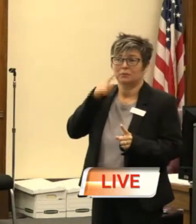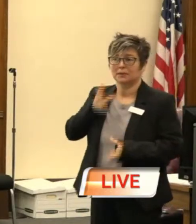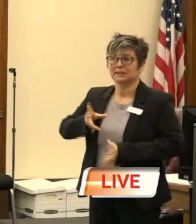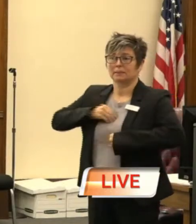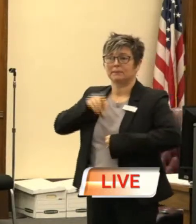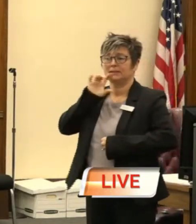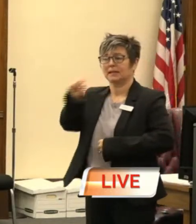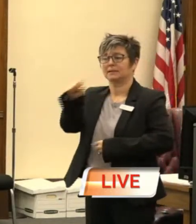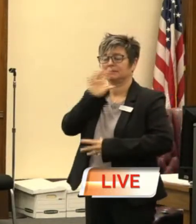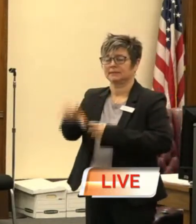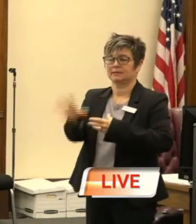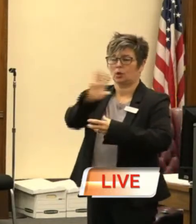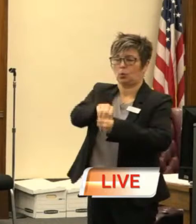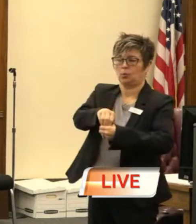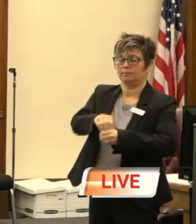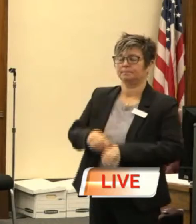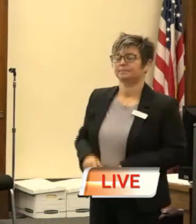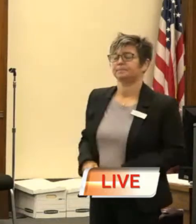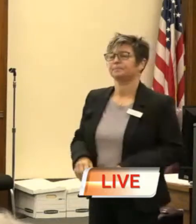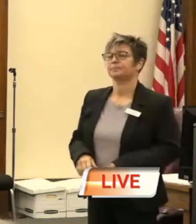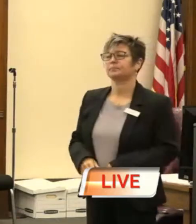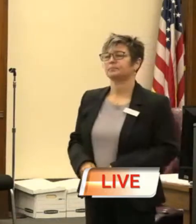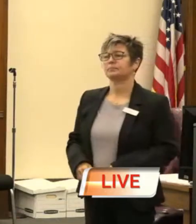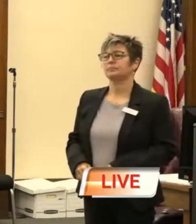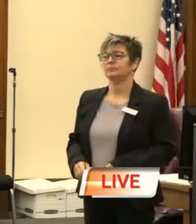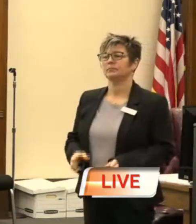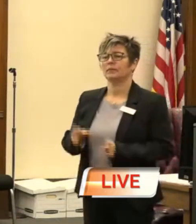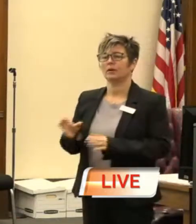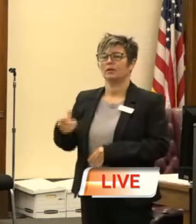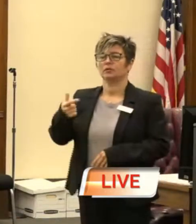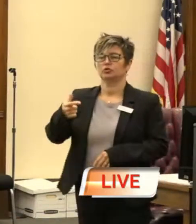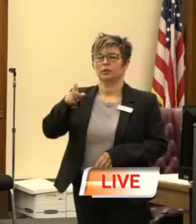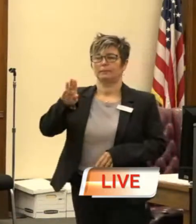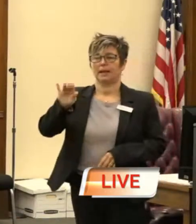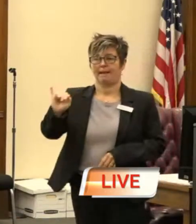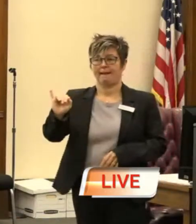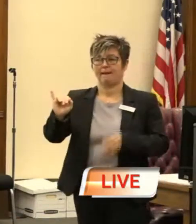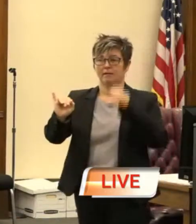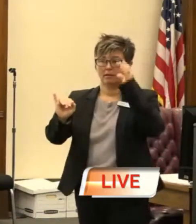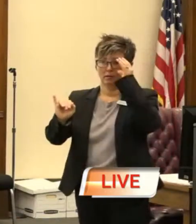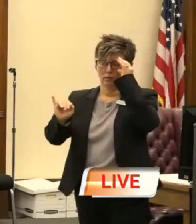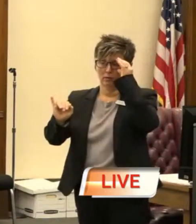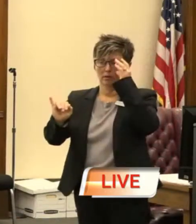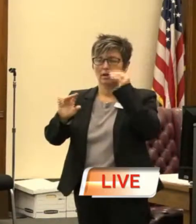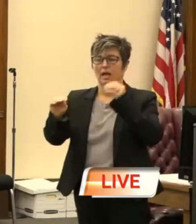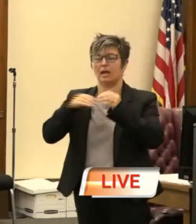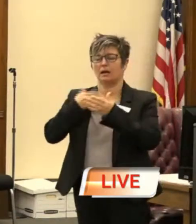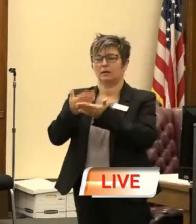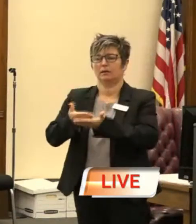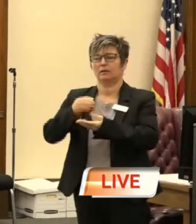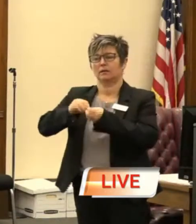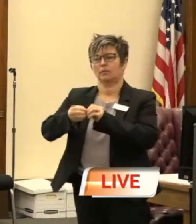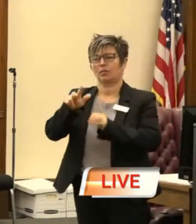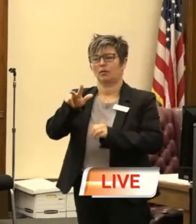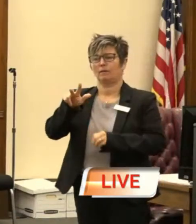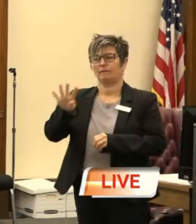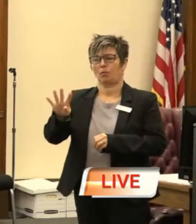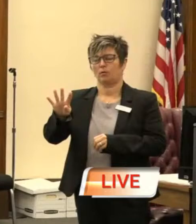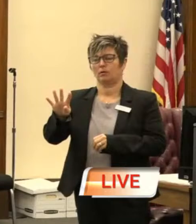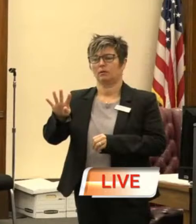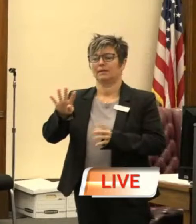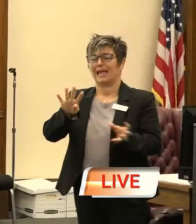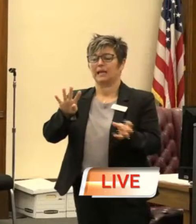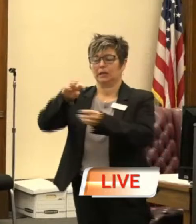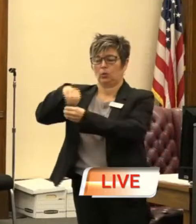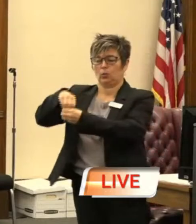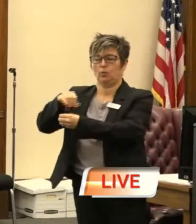in. Similar with the GBI, and actually Exhibit 34 contains 32 and